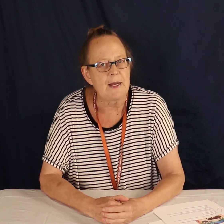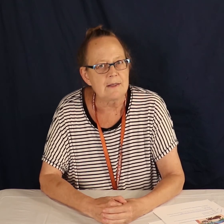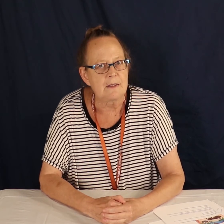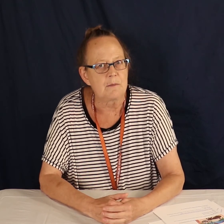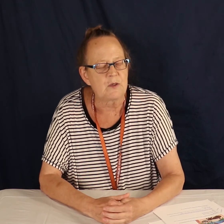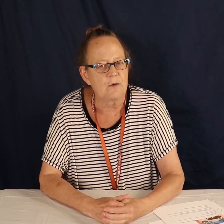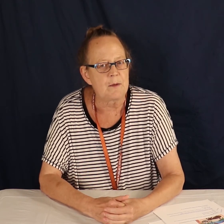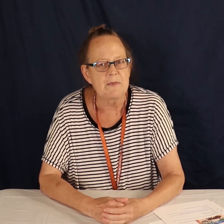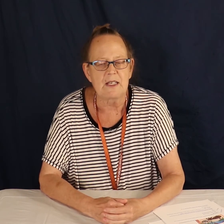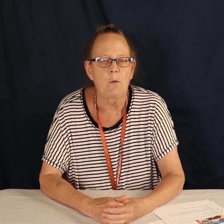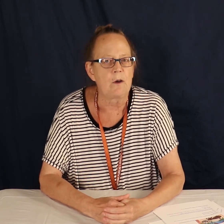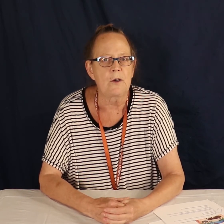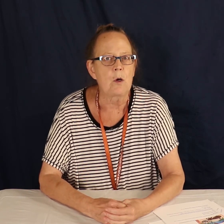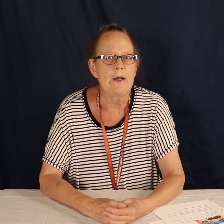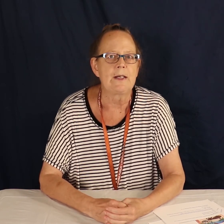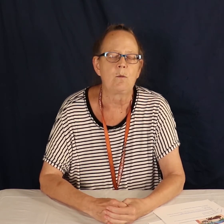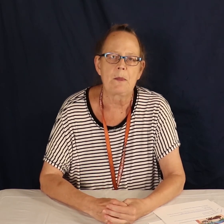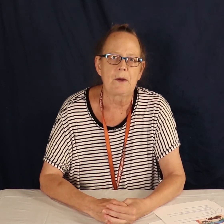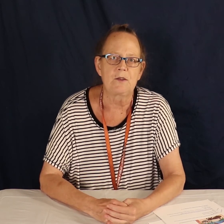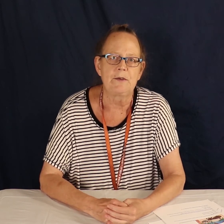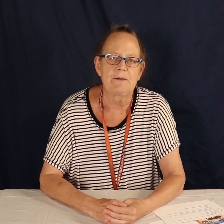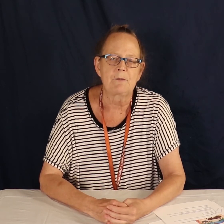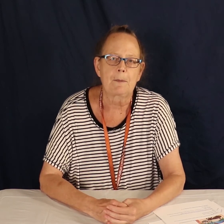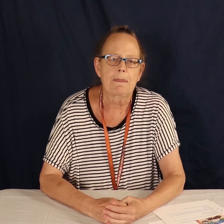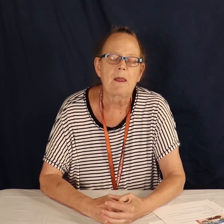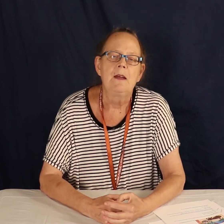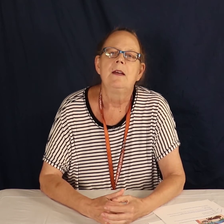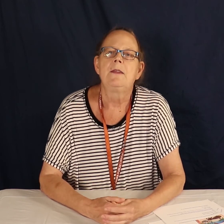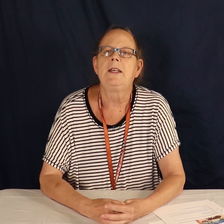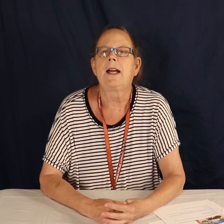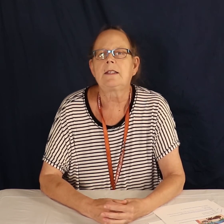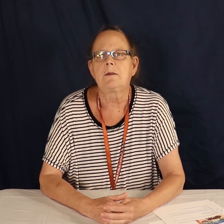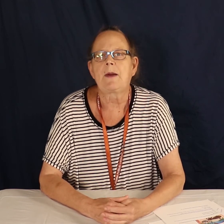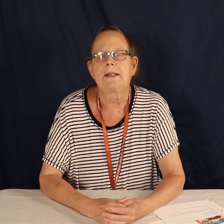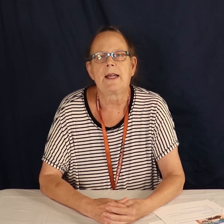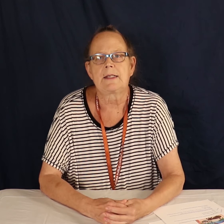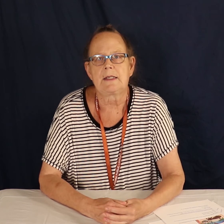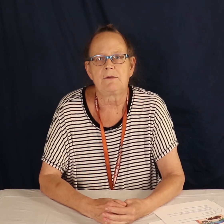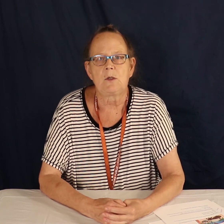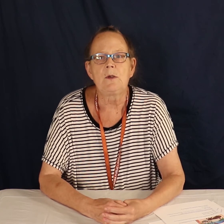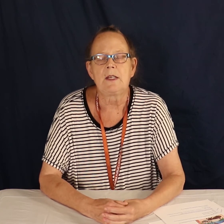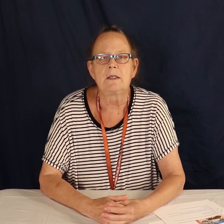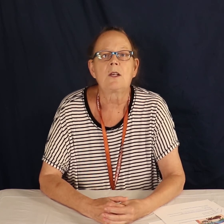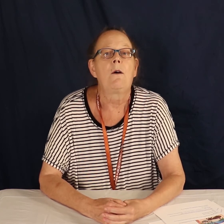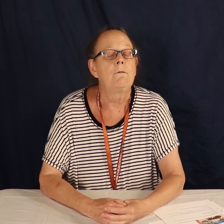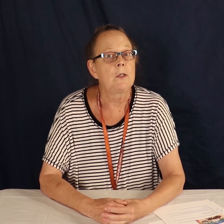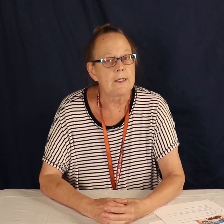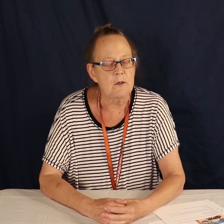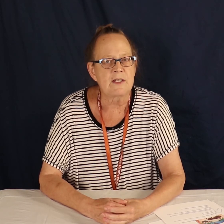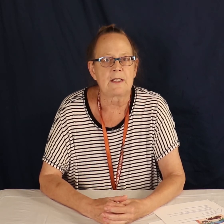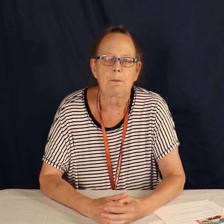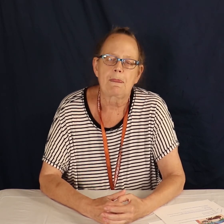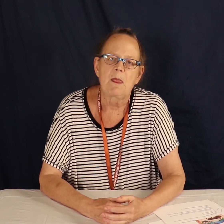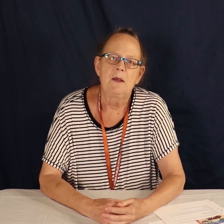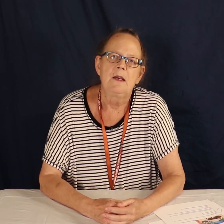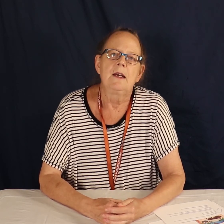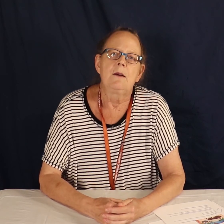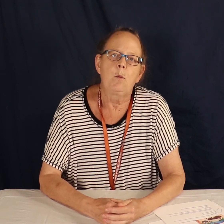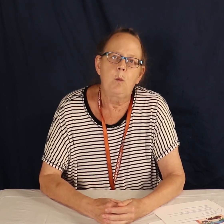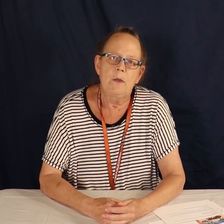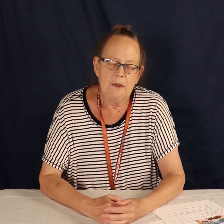find some ants and observe them. See where they're going and what they're doing. The next tip I'd like to give you is for literacy.